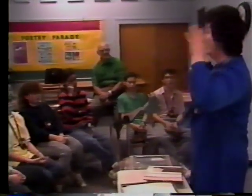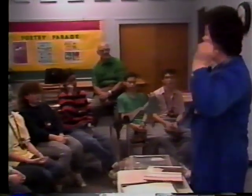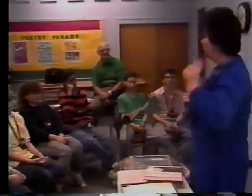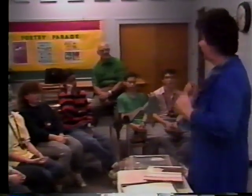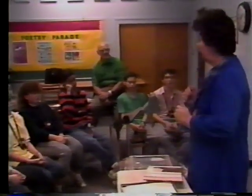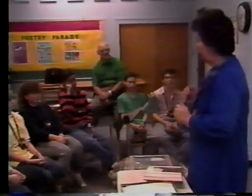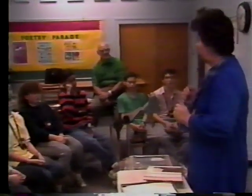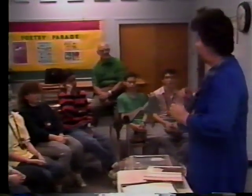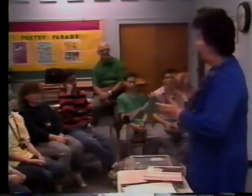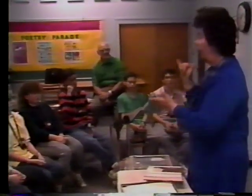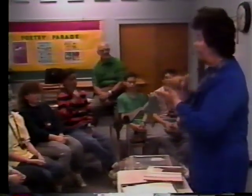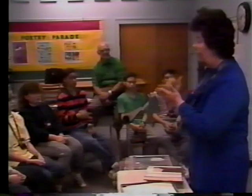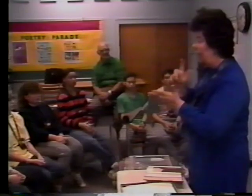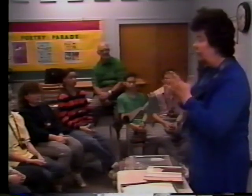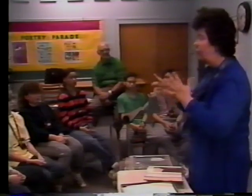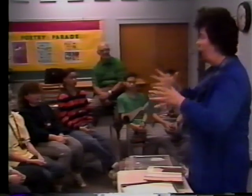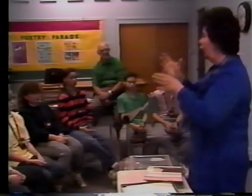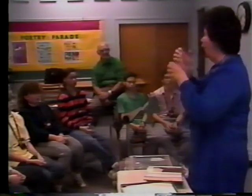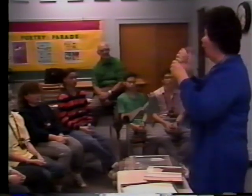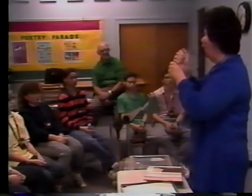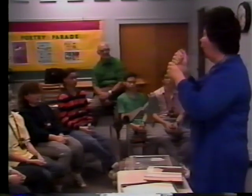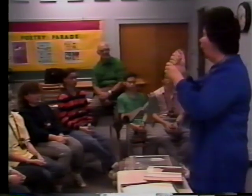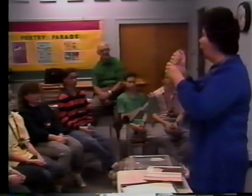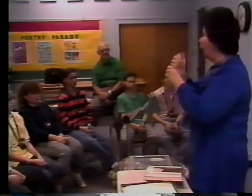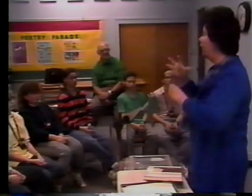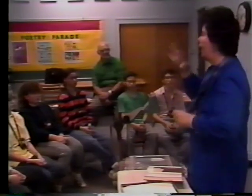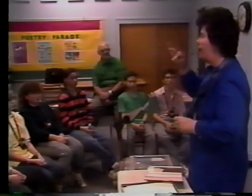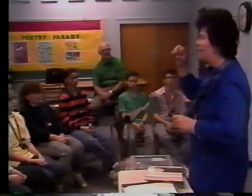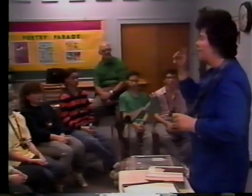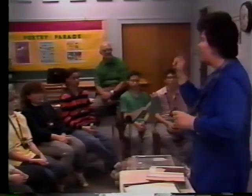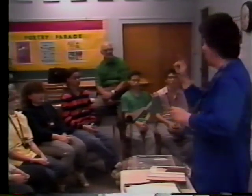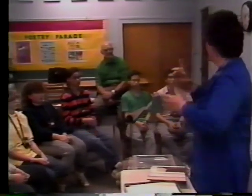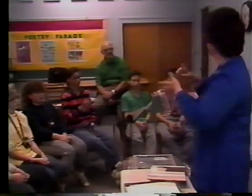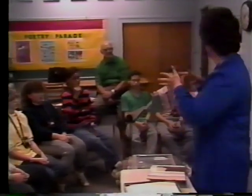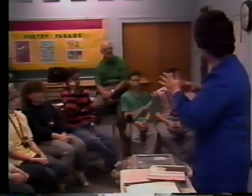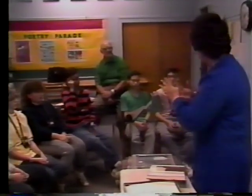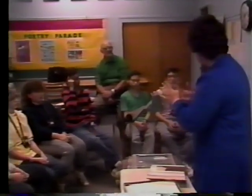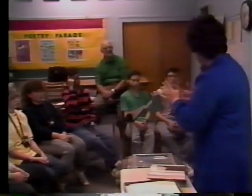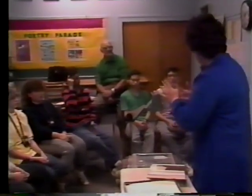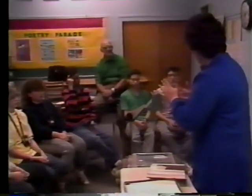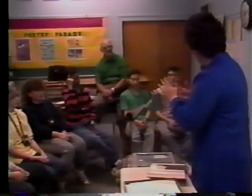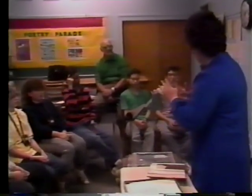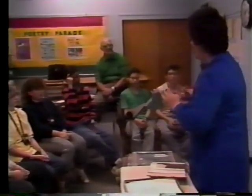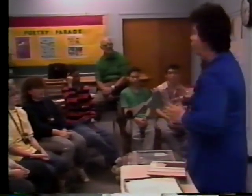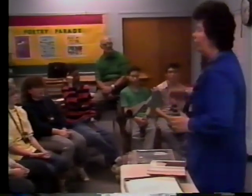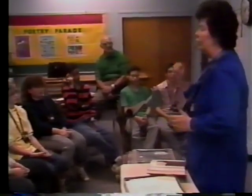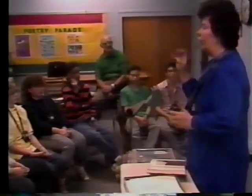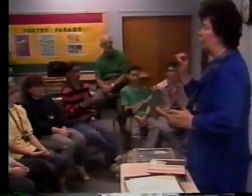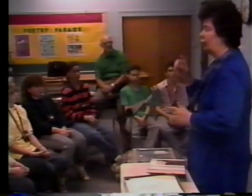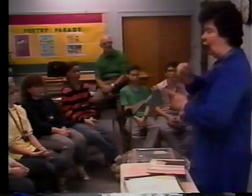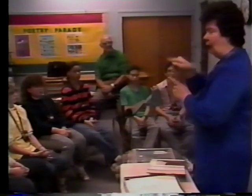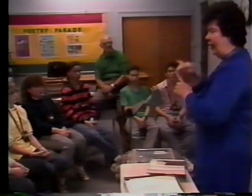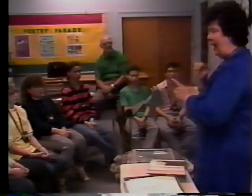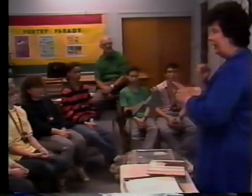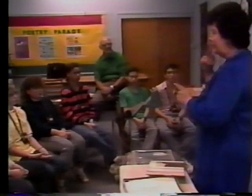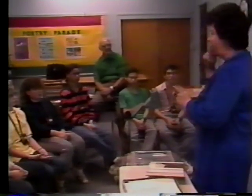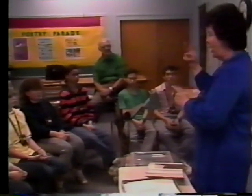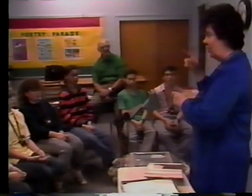up. That's what hold fast means. So when I saw